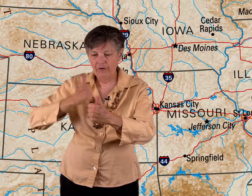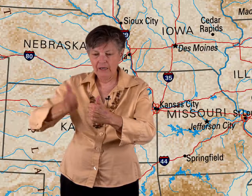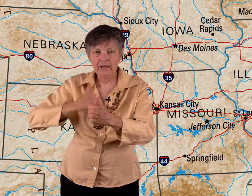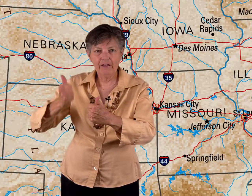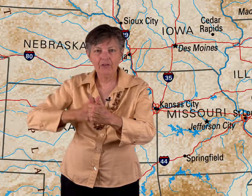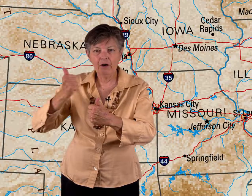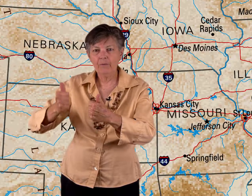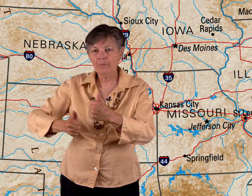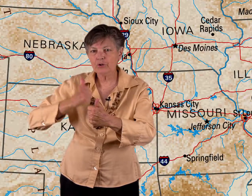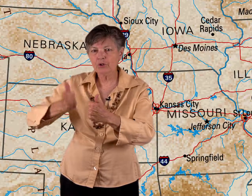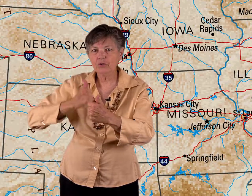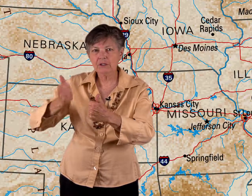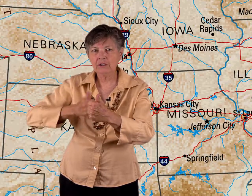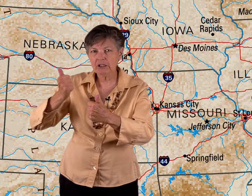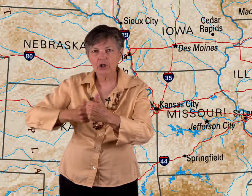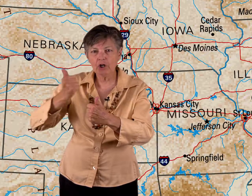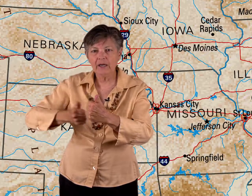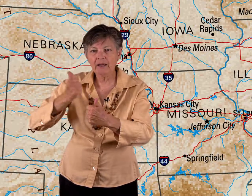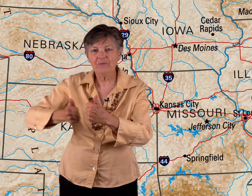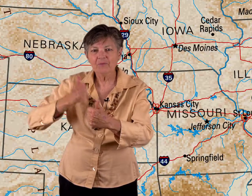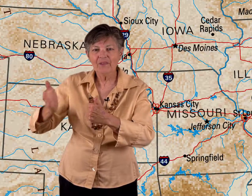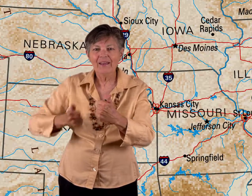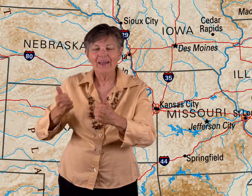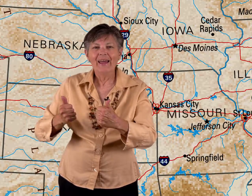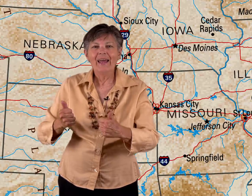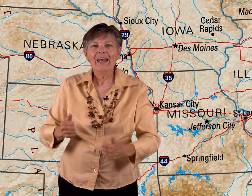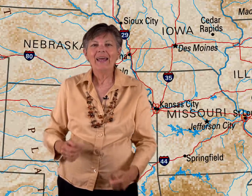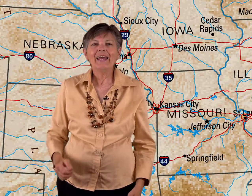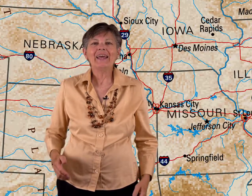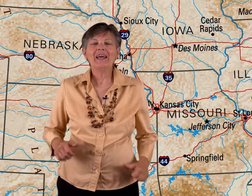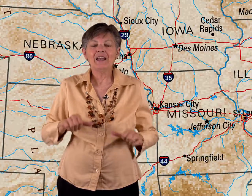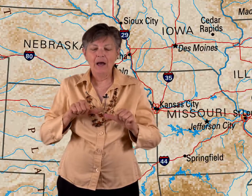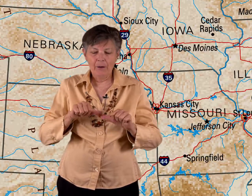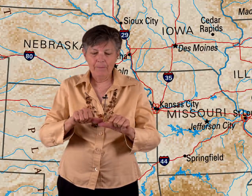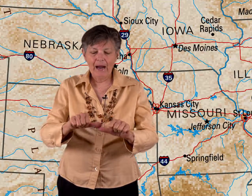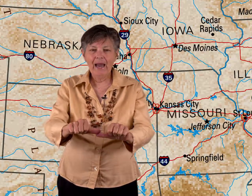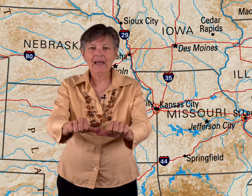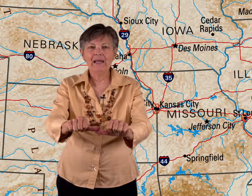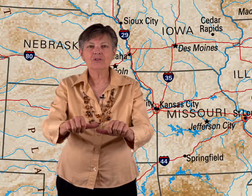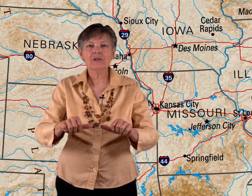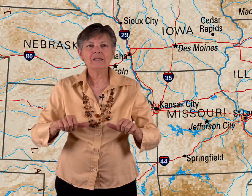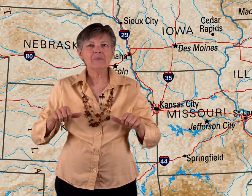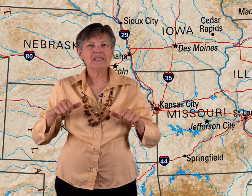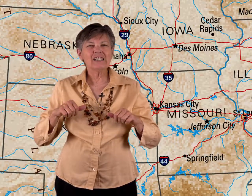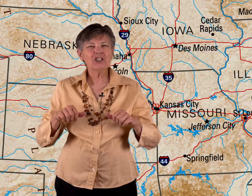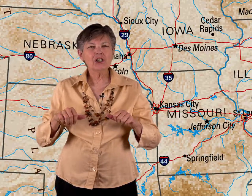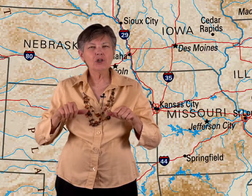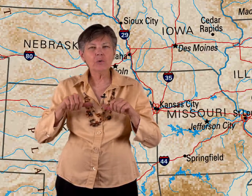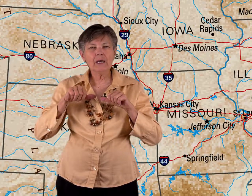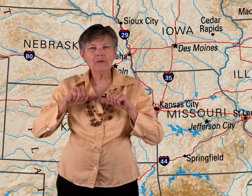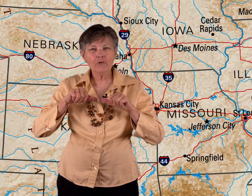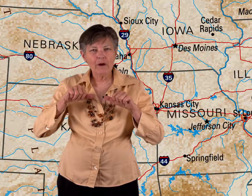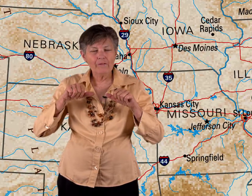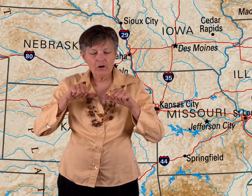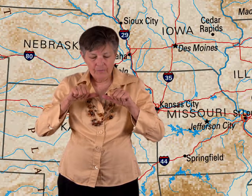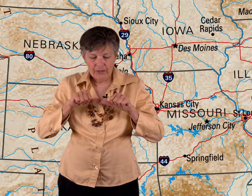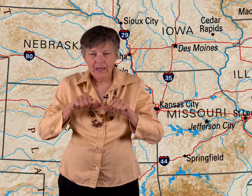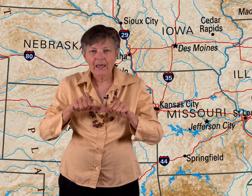fighting to get there. Pursue, it's in a hurry. In abiding, so that means continuing forever.